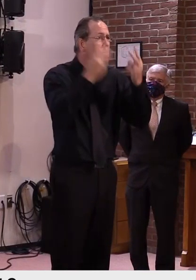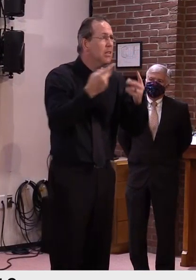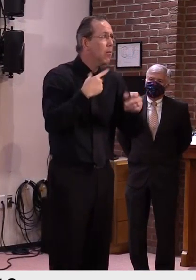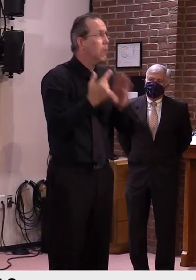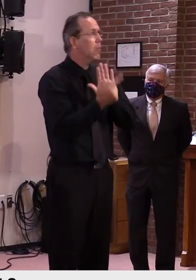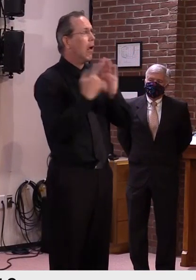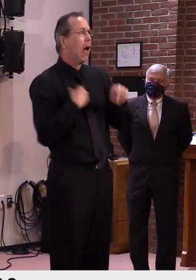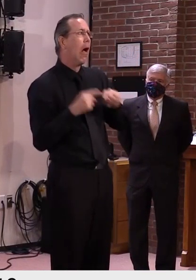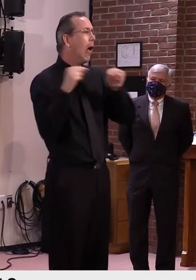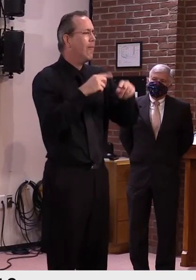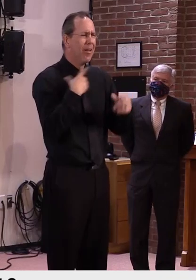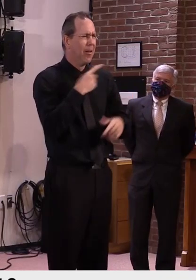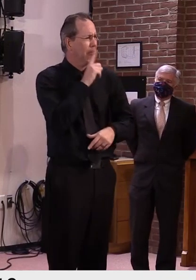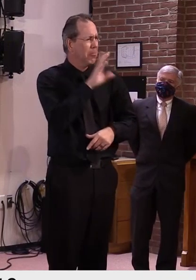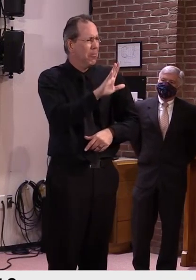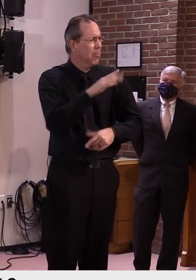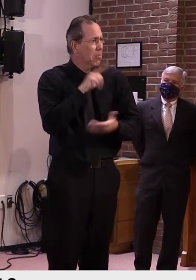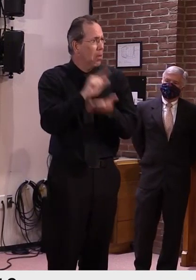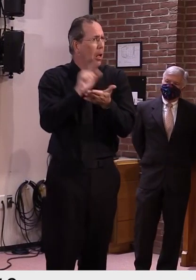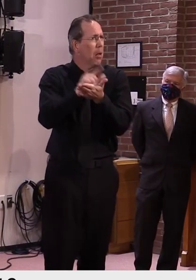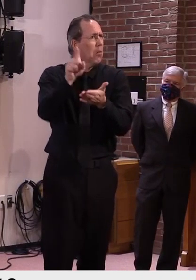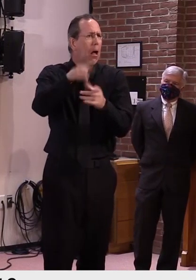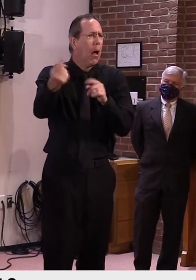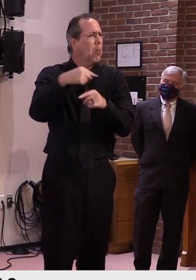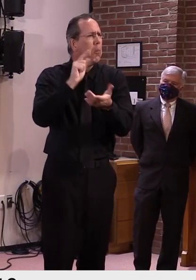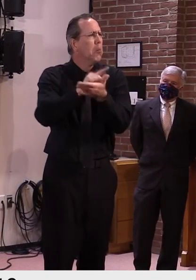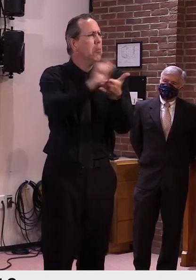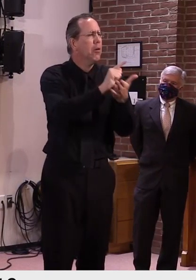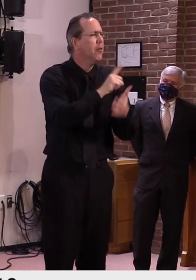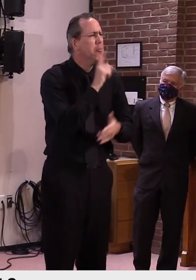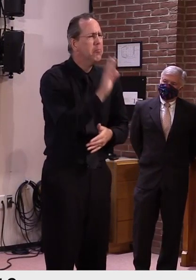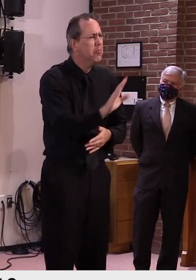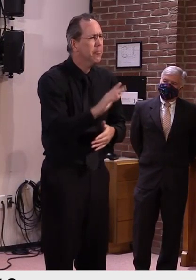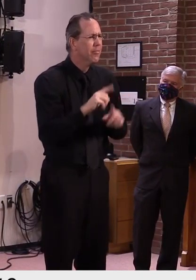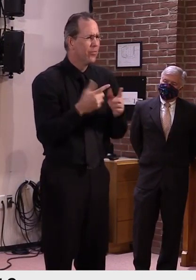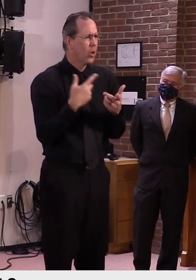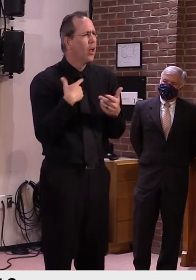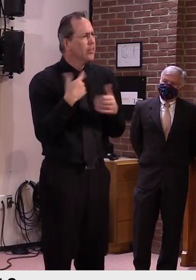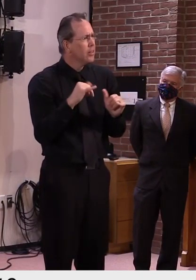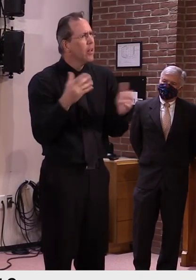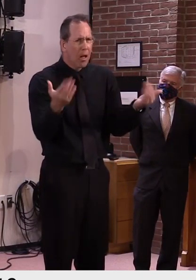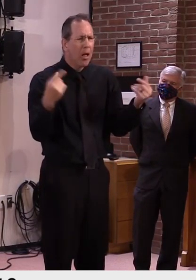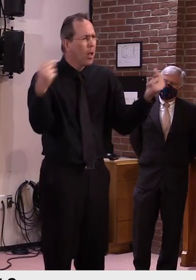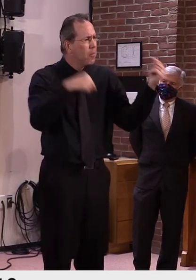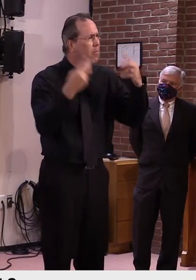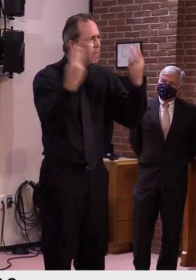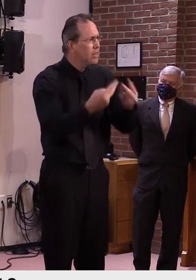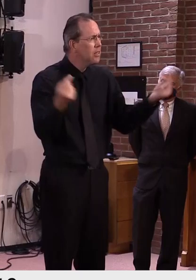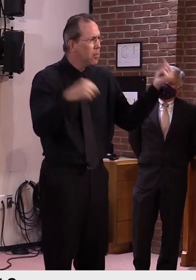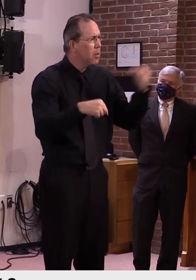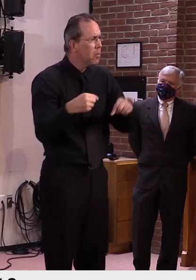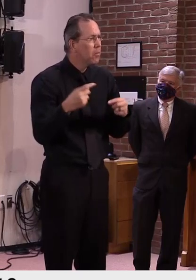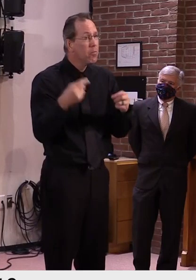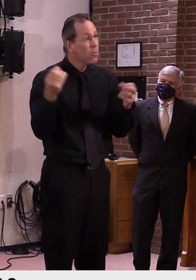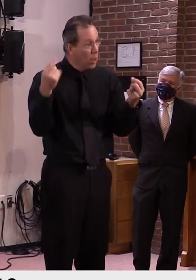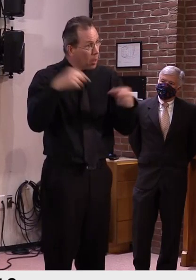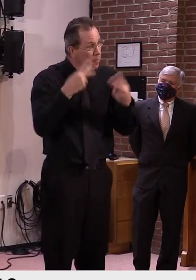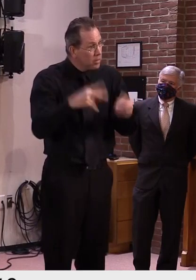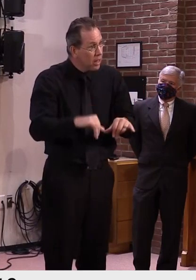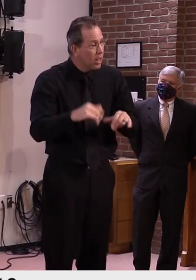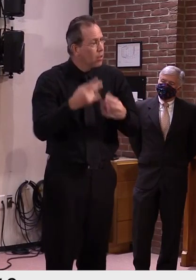clear. They can still come to Vermont, but they have to quarantine if they do. And if they come from